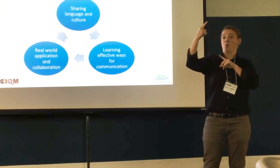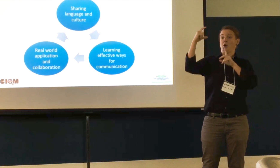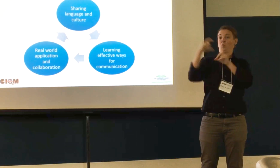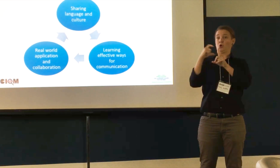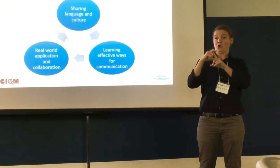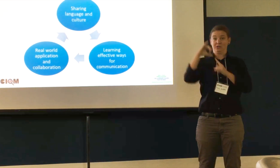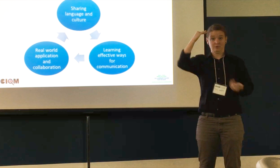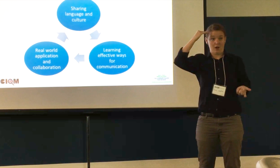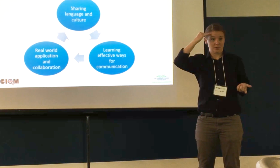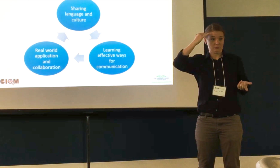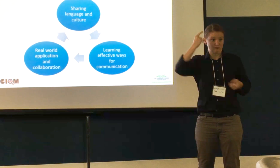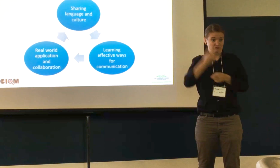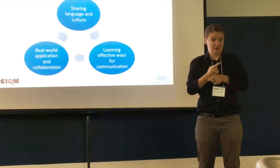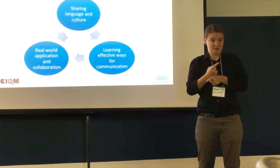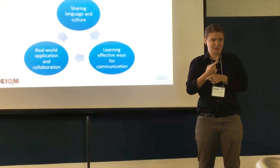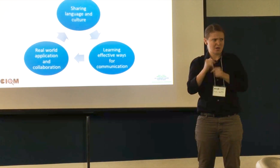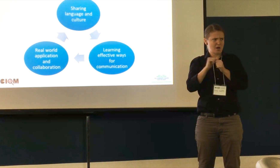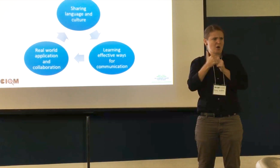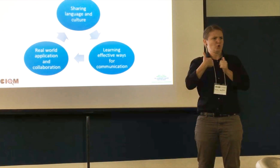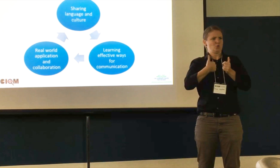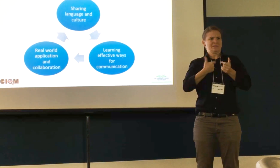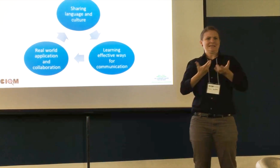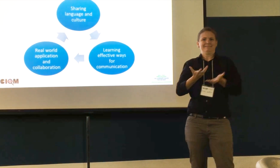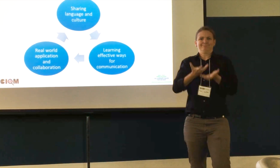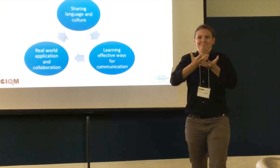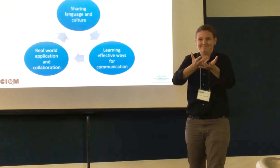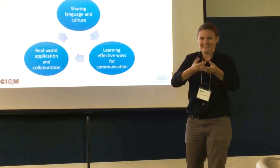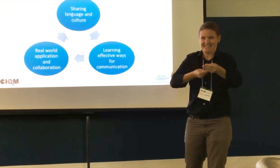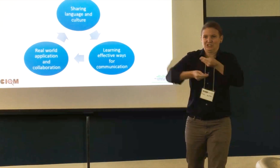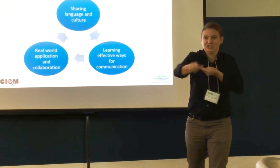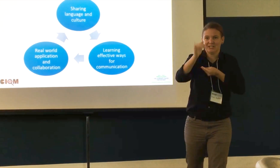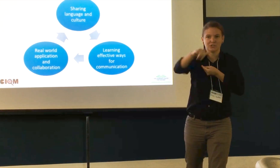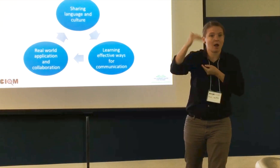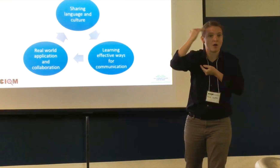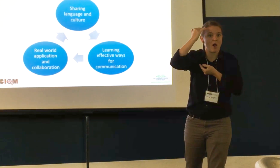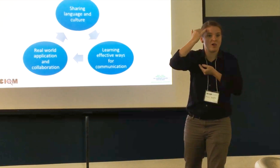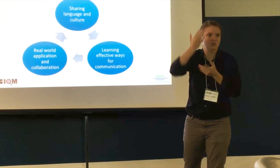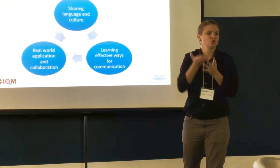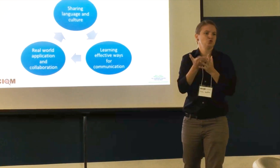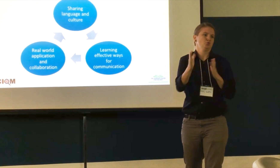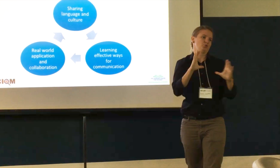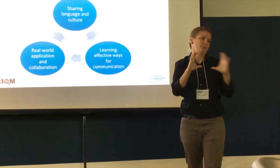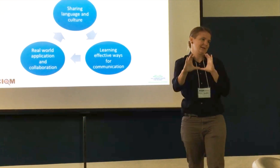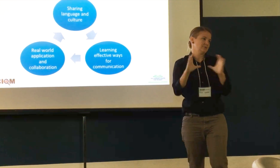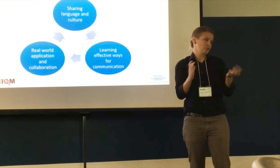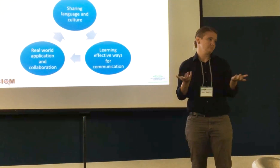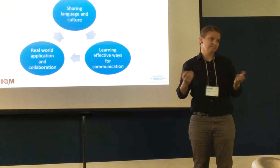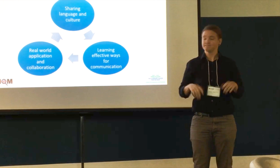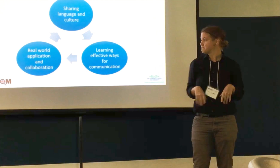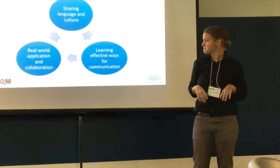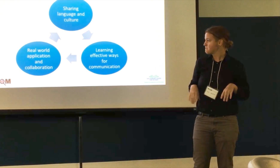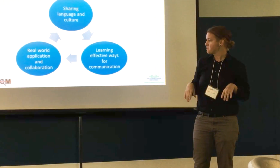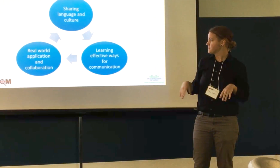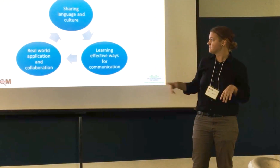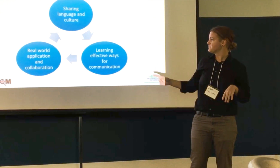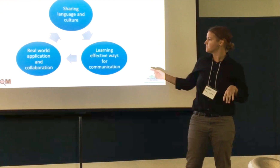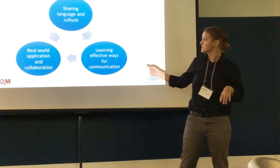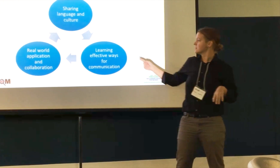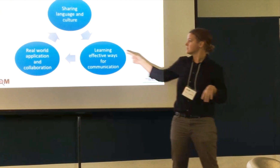communicating with one another, right? How do we deliver knowledge? We deliver it through communication, right? And